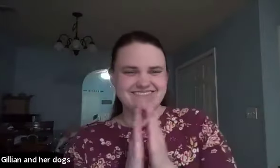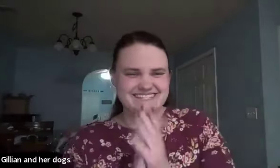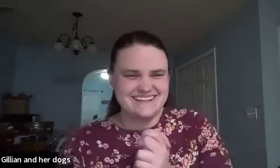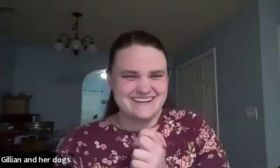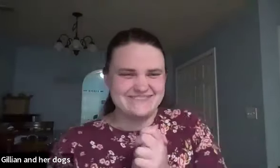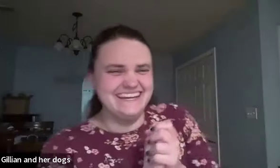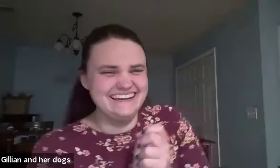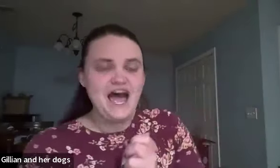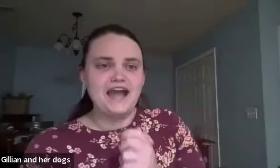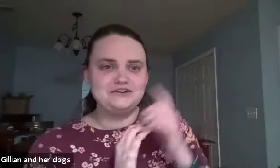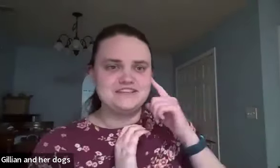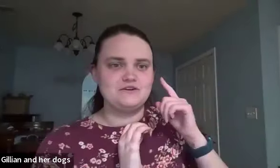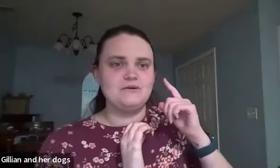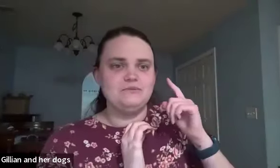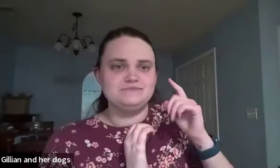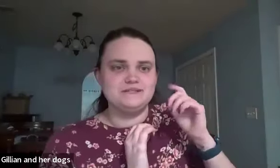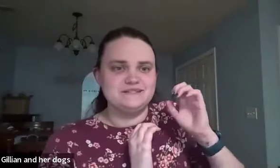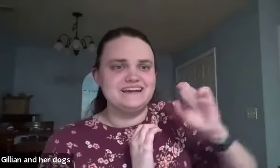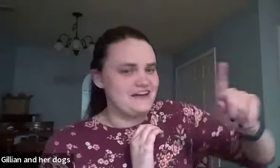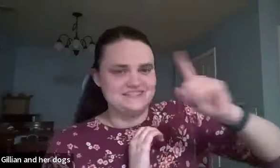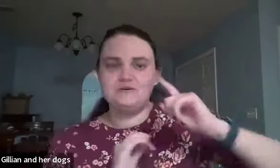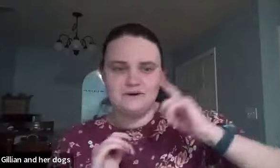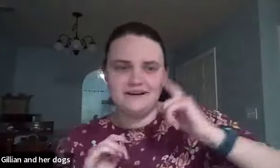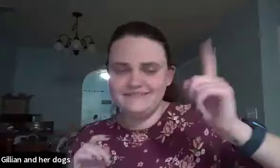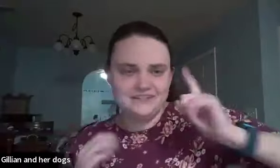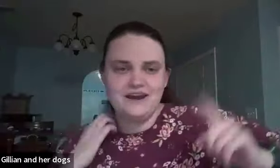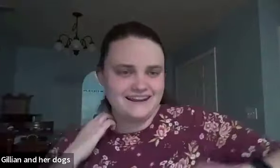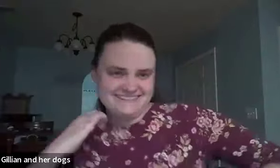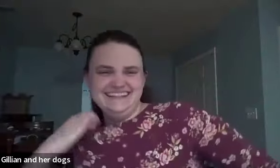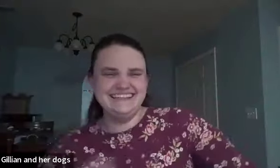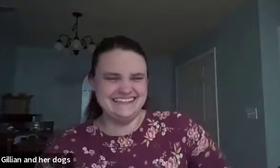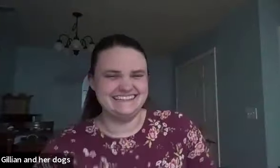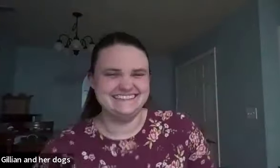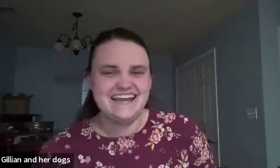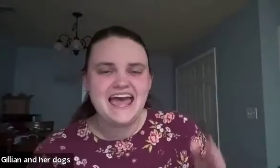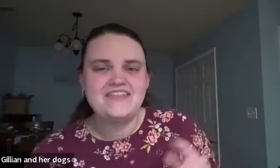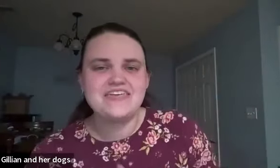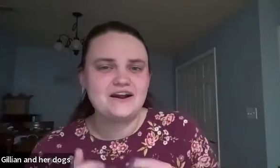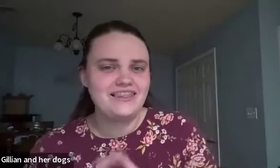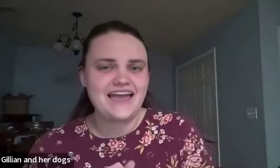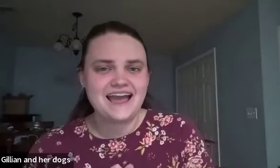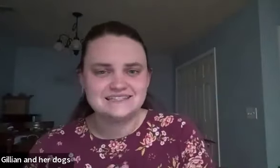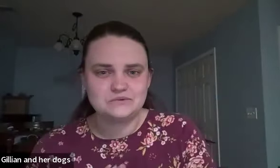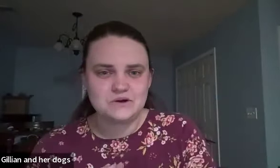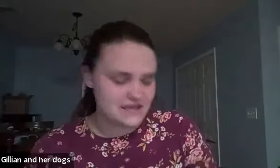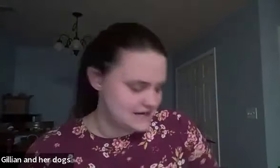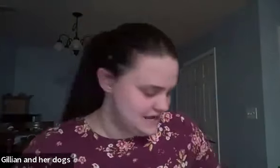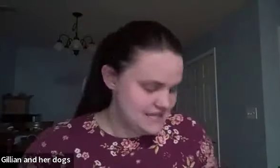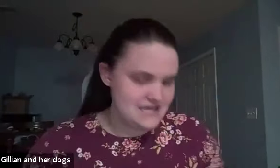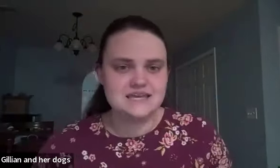Awesome. Great job. I know you're sitting there going, oh, please, please, please. I got this. Don't worry. You got it. And then our last one